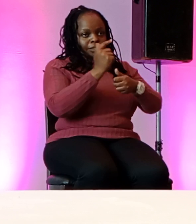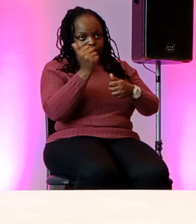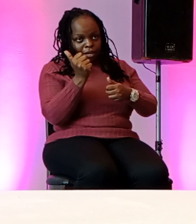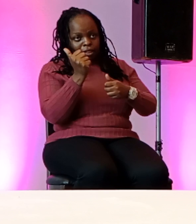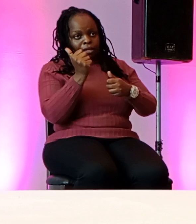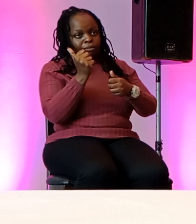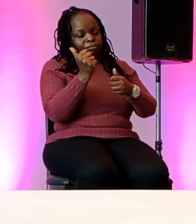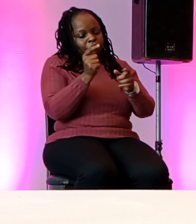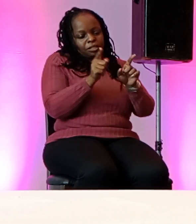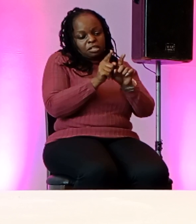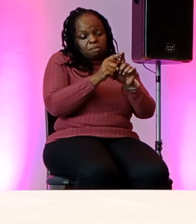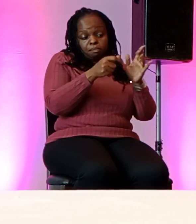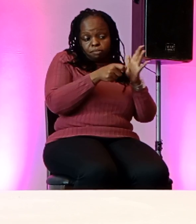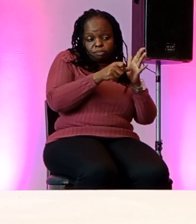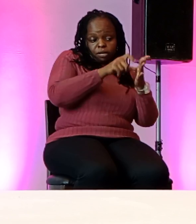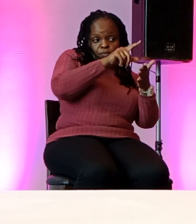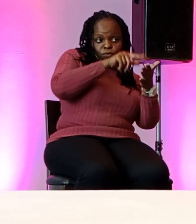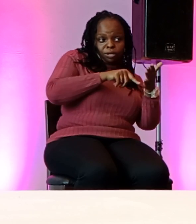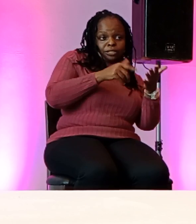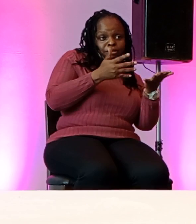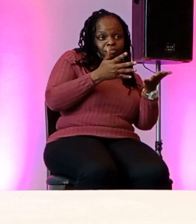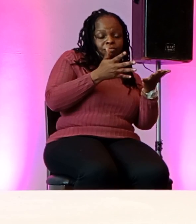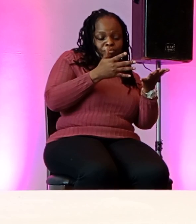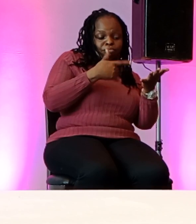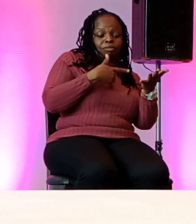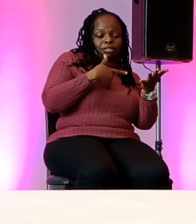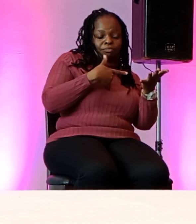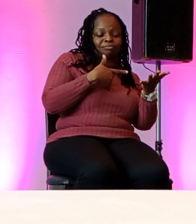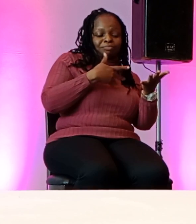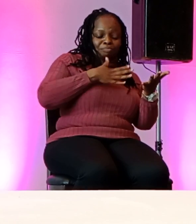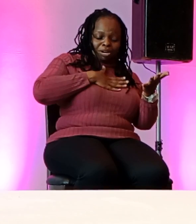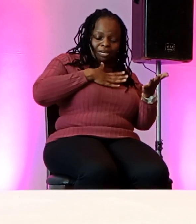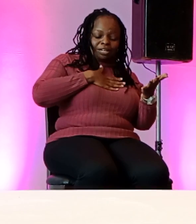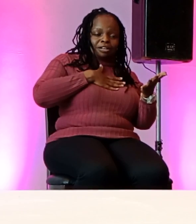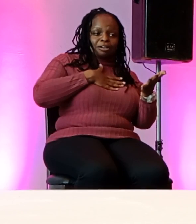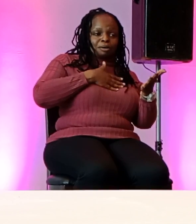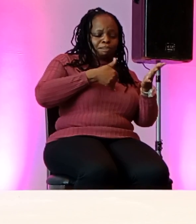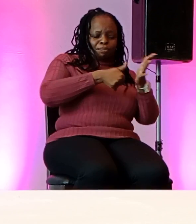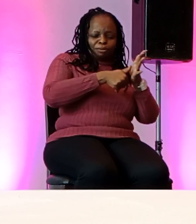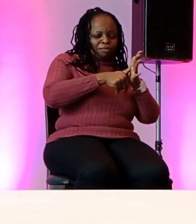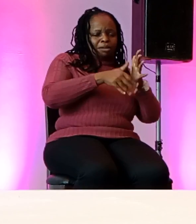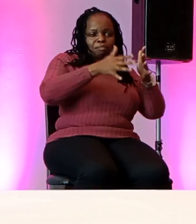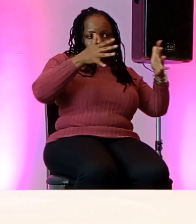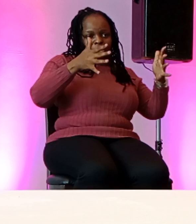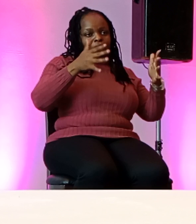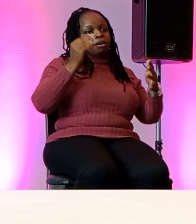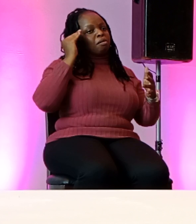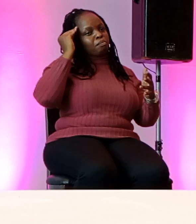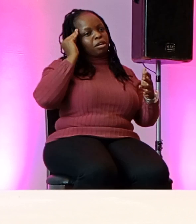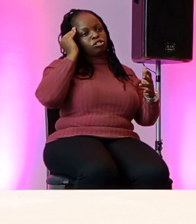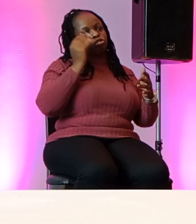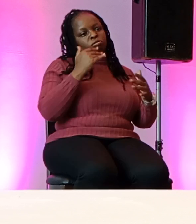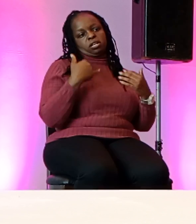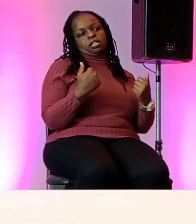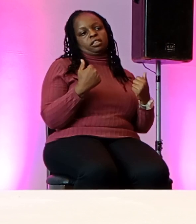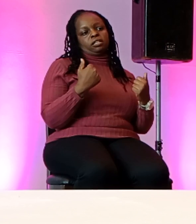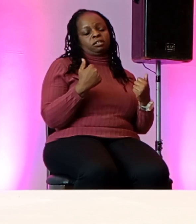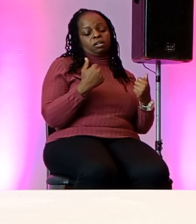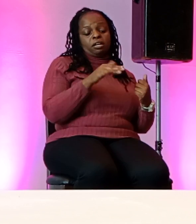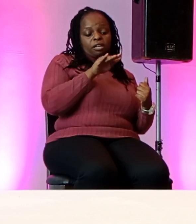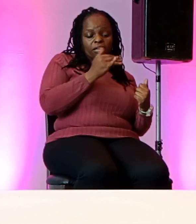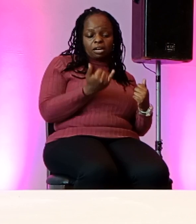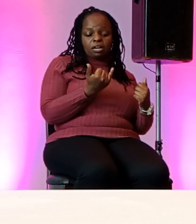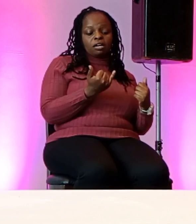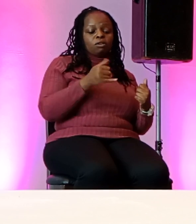what is the issue. I said our biggest issue, and that's a topic, on mental health is at the highest for younger women.